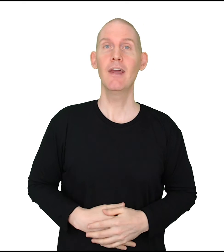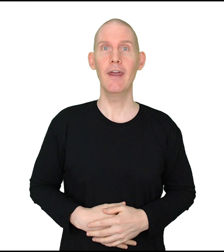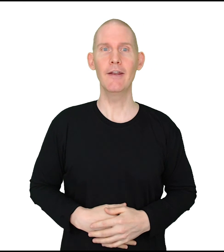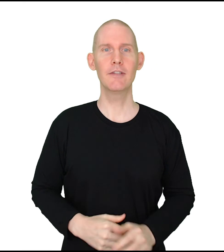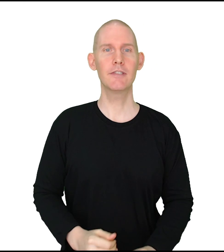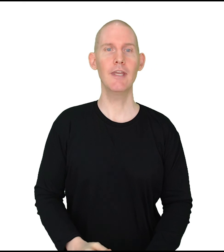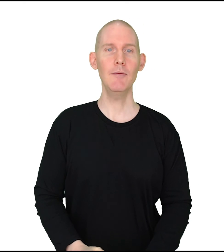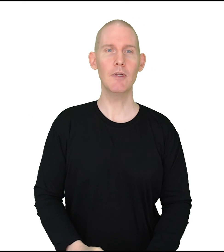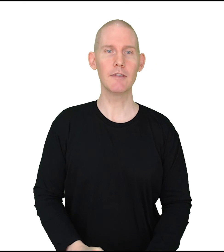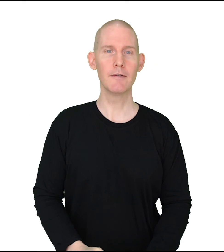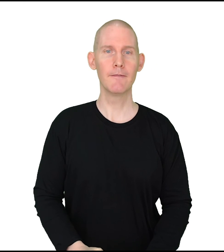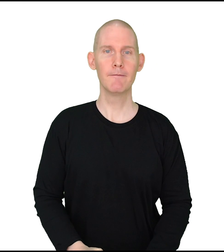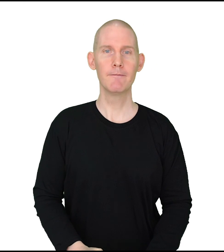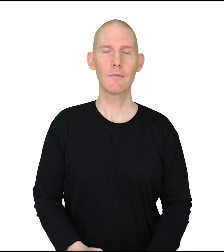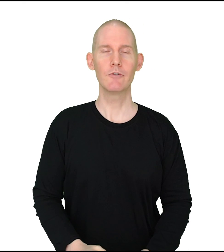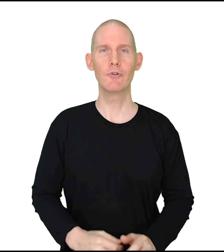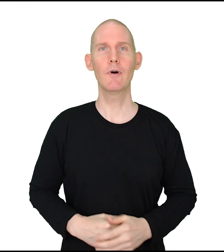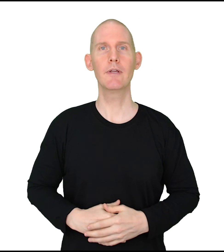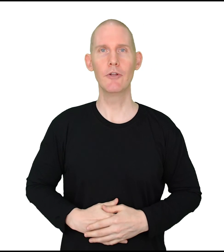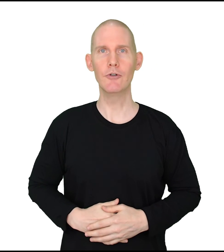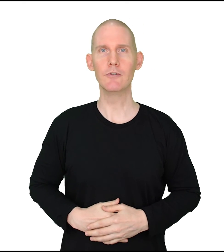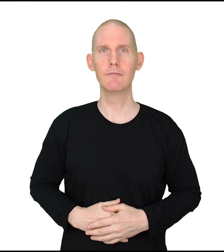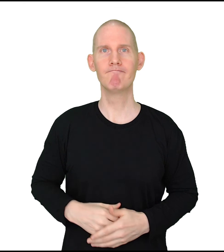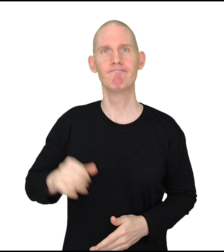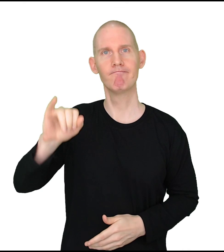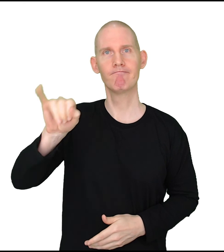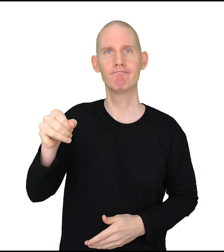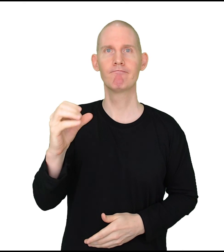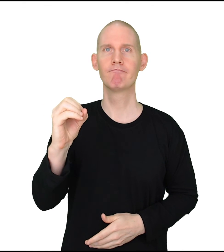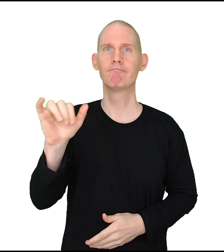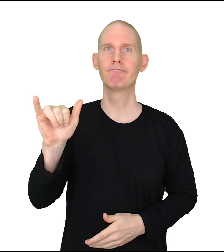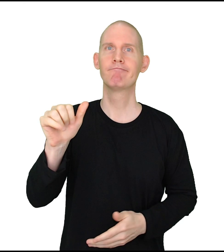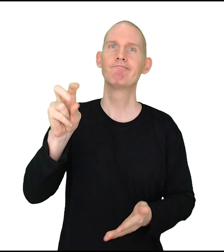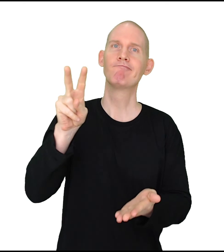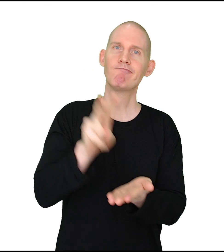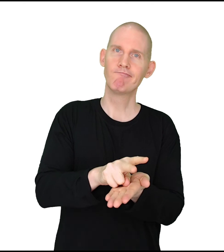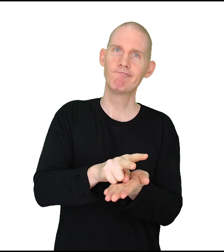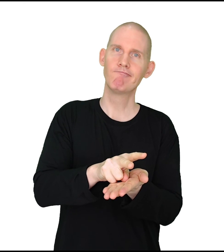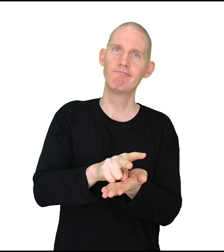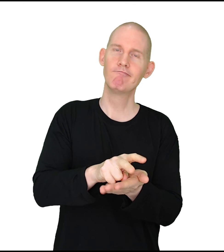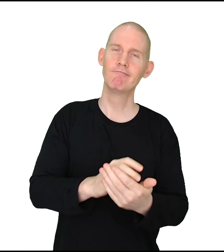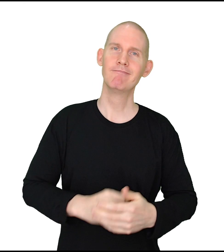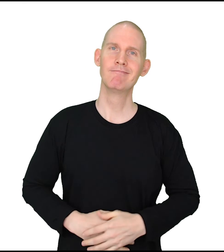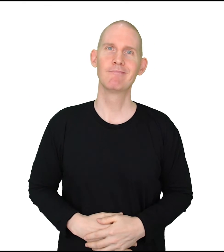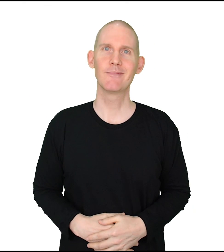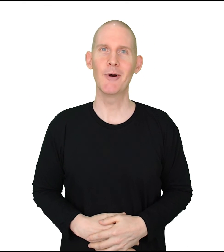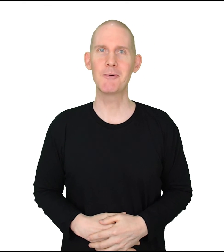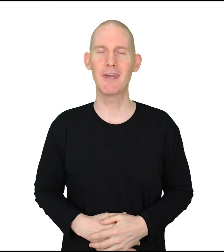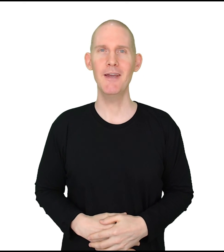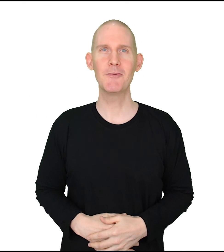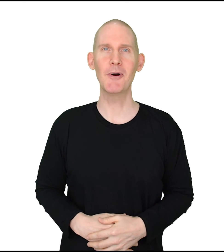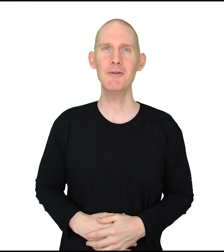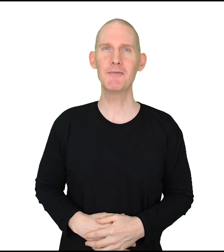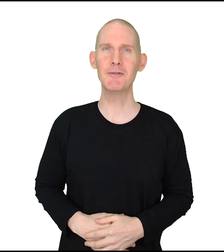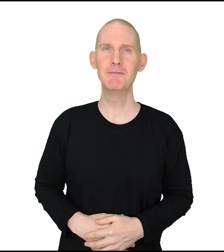and the statement, Joy lose. Okay, wonderful.